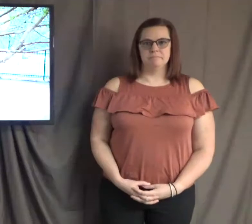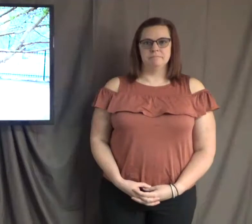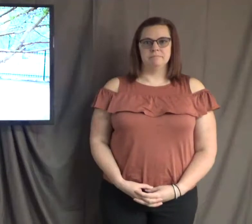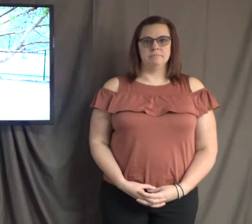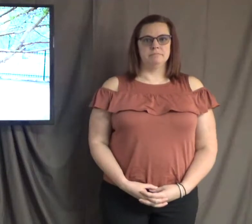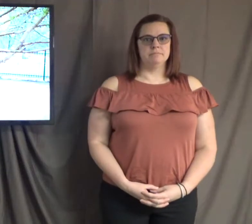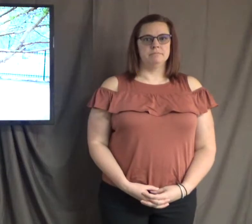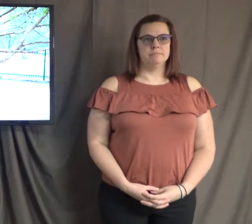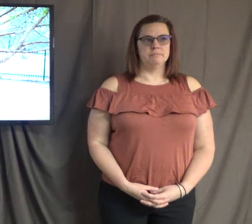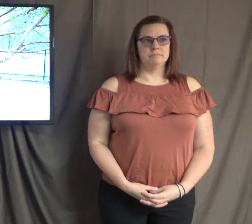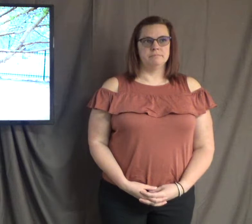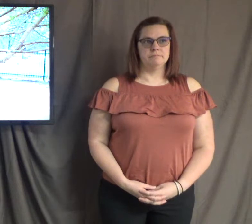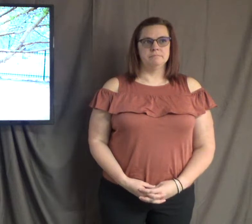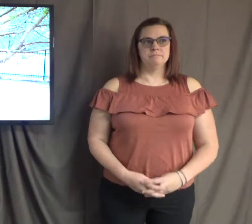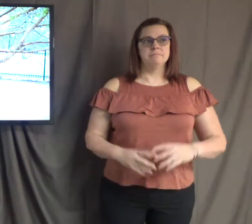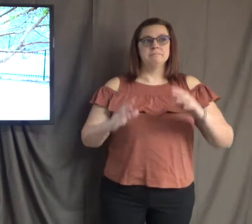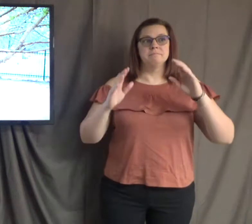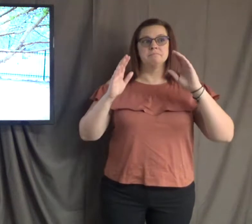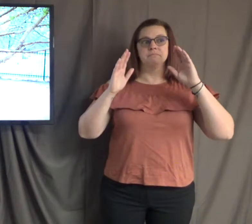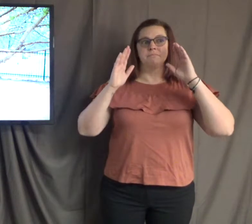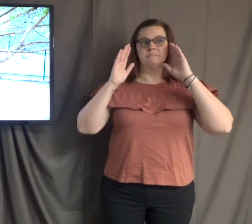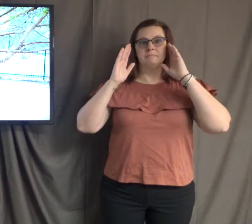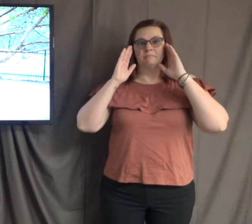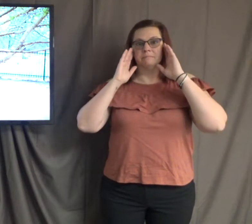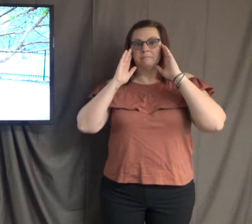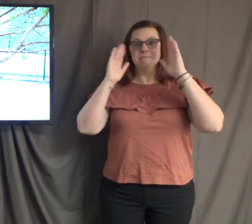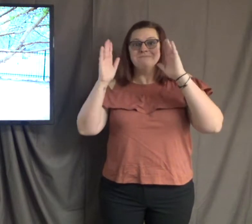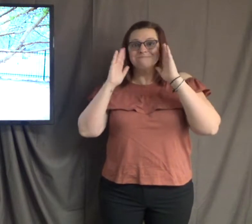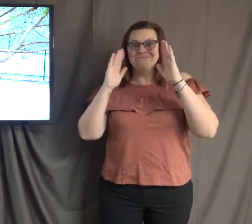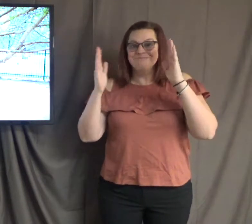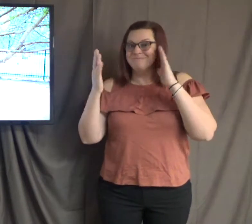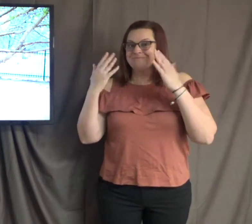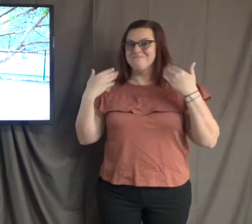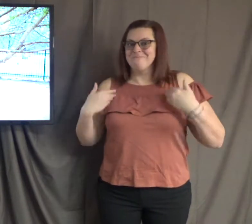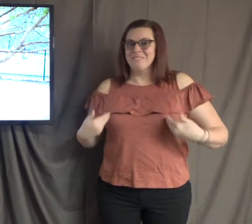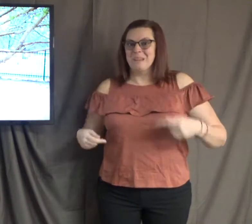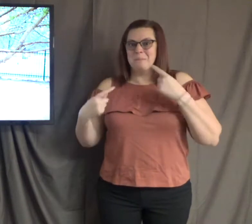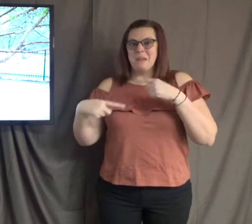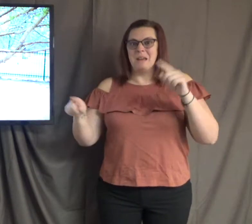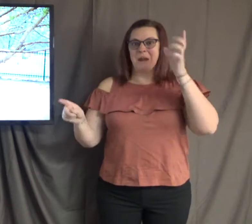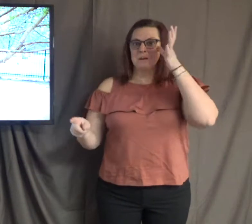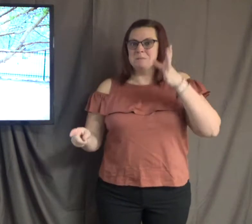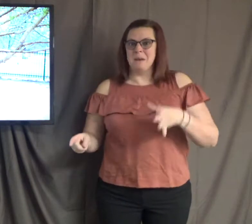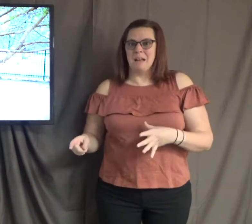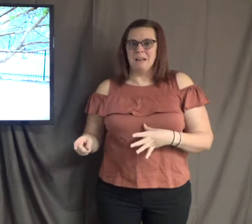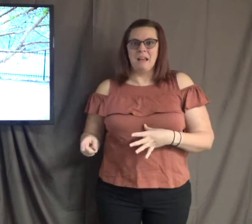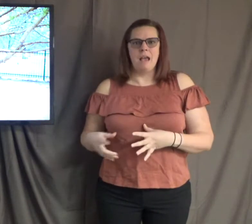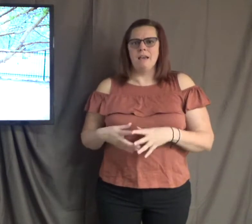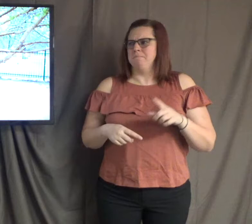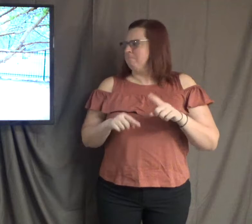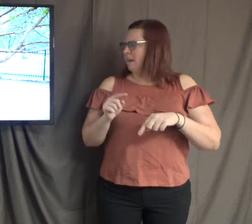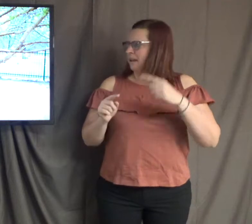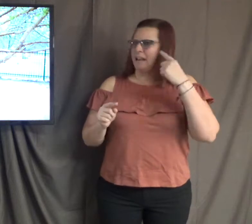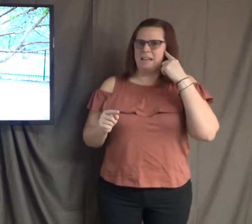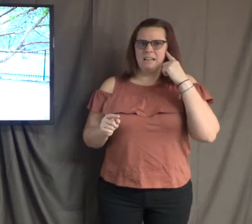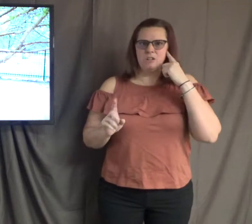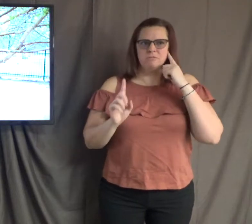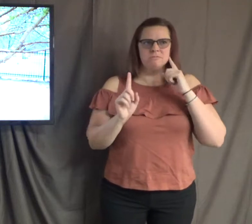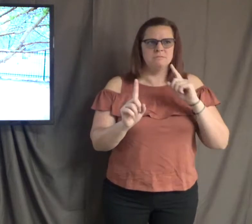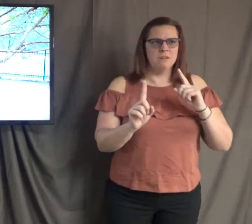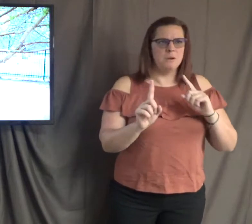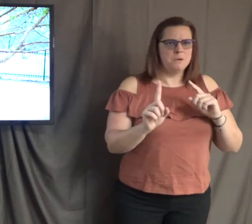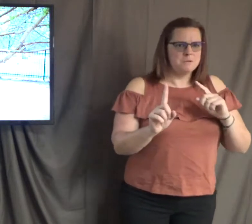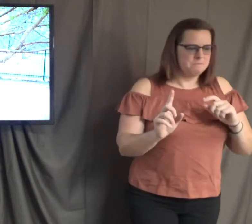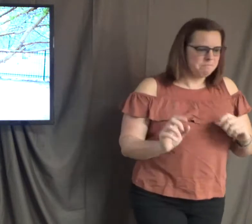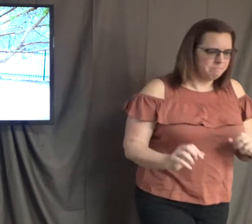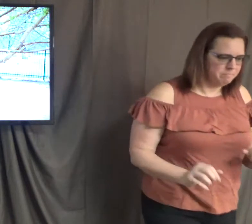It's the announcement guy. I'm out here by one of my favorite trees here in the playground in front of the Vote Center. Just want to remind you that Rainbow Day Camp is on